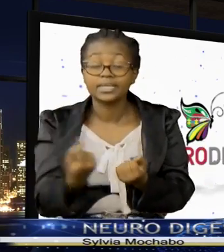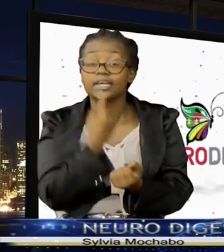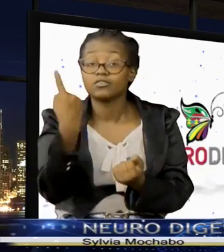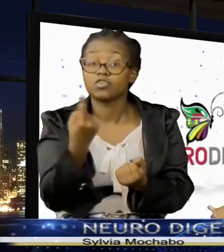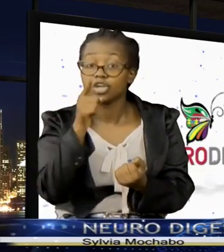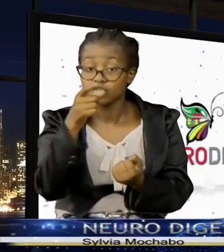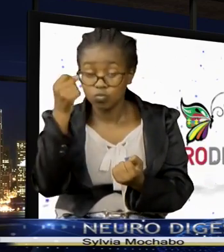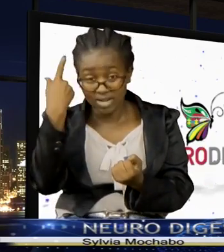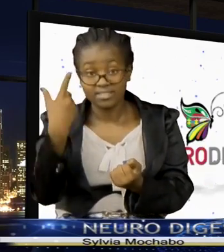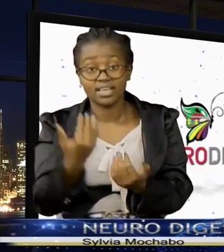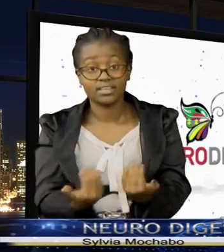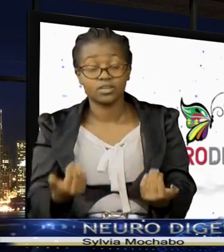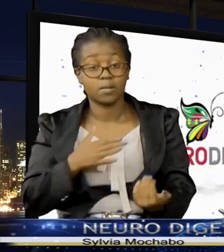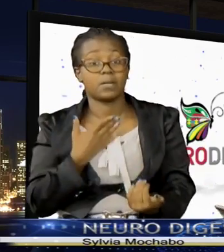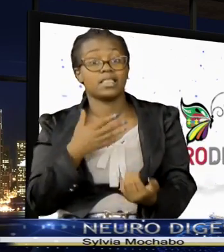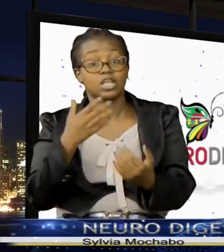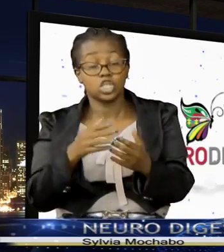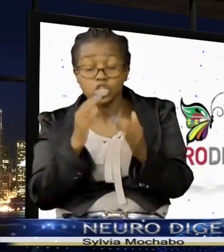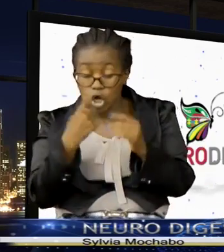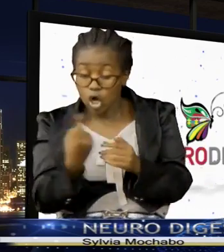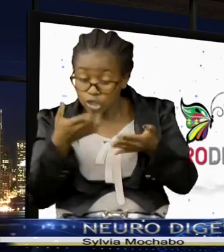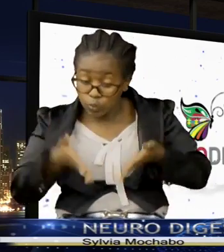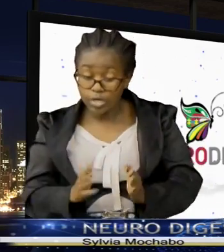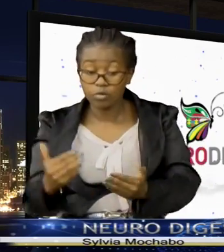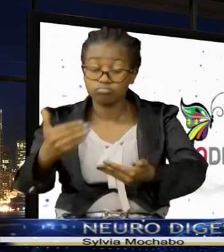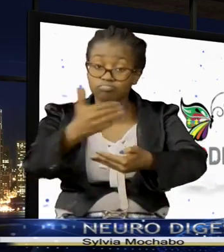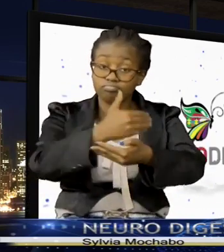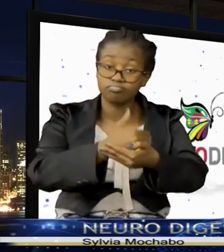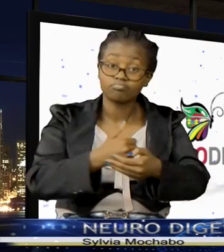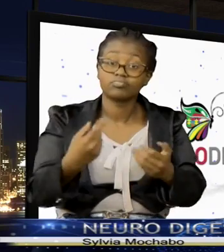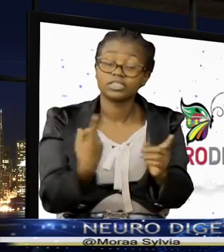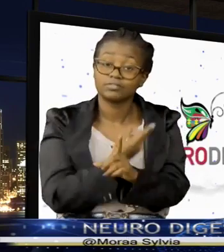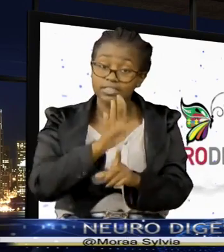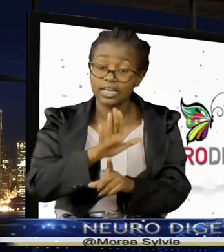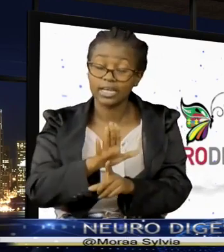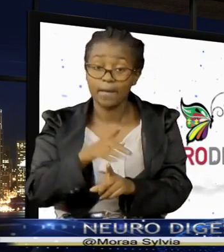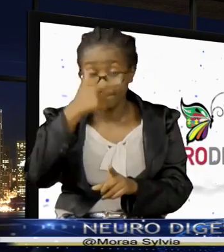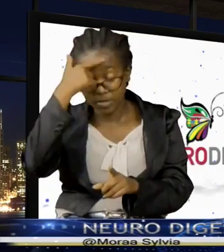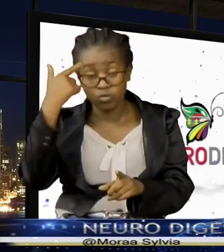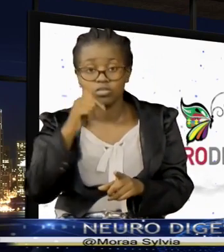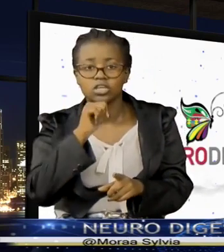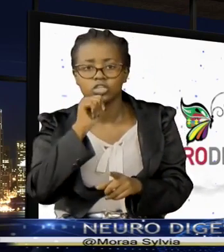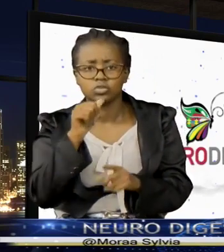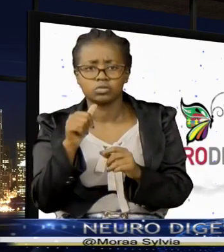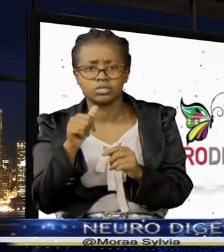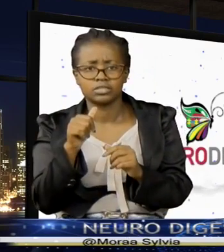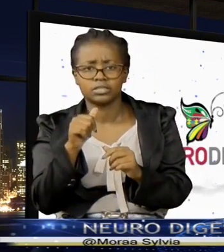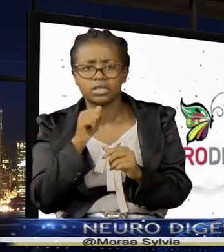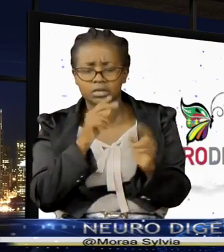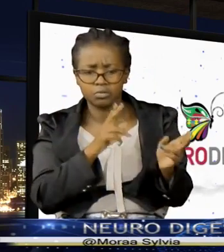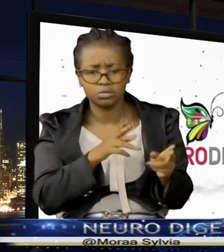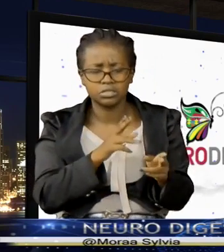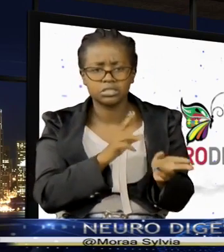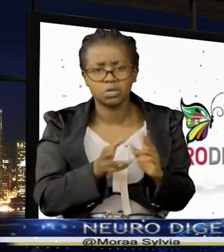you understand my child. That's the only way you'll be able to embrace his difference, because they're not weird, they're not